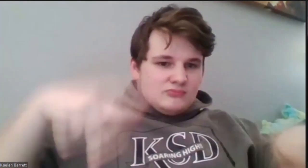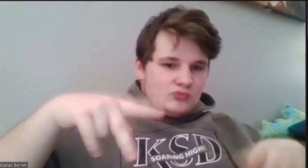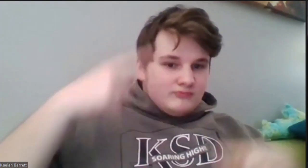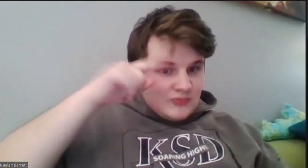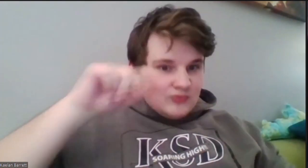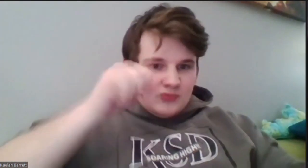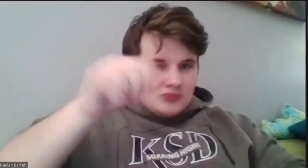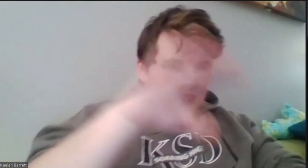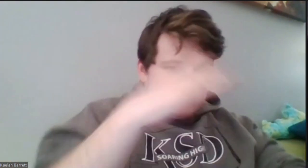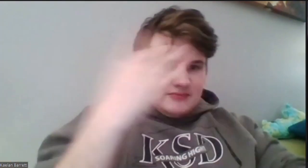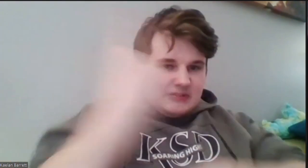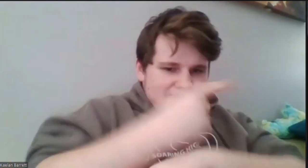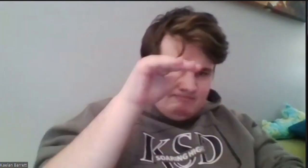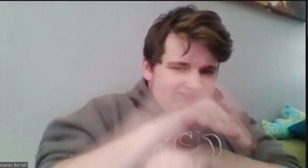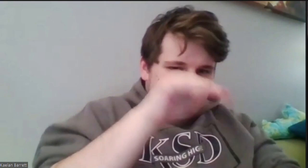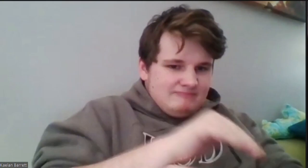it's Christmas. I want to invite you down to a party.